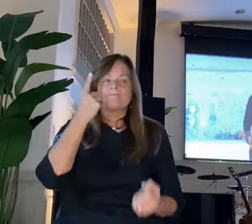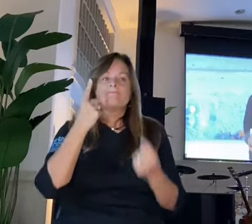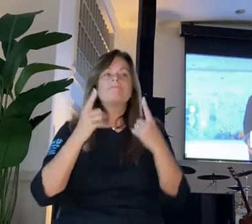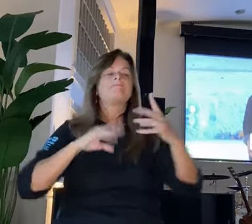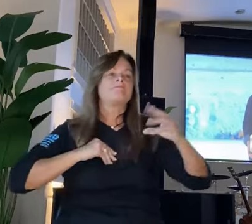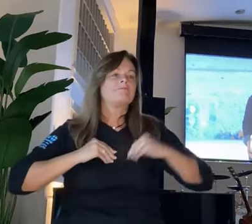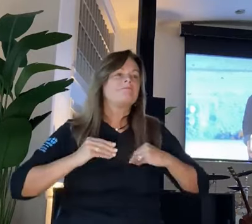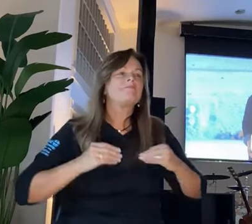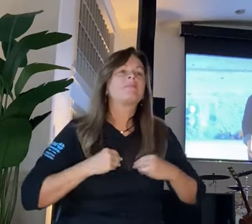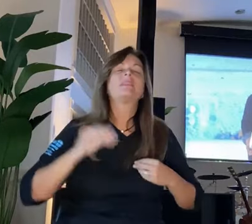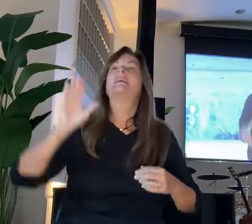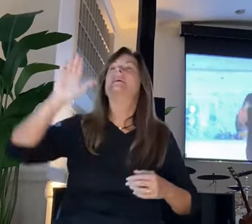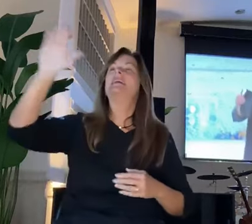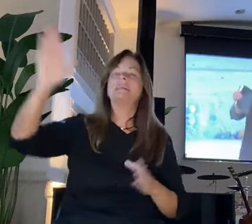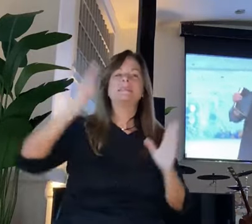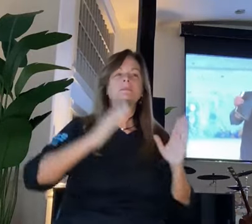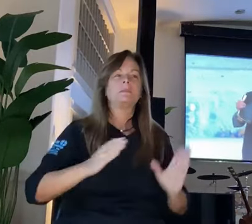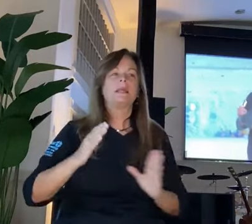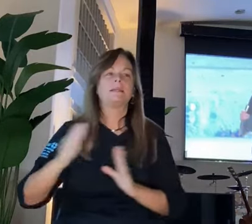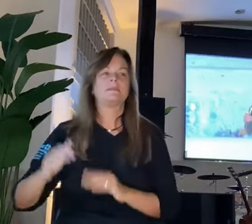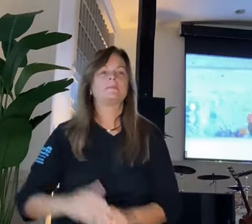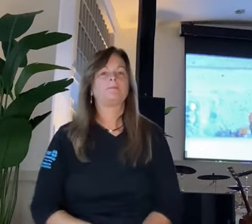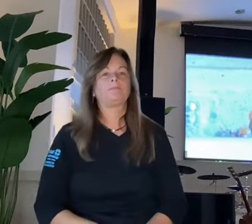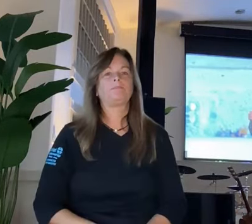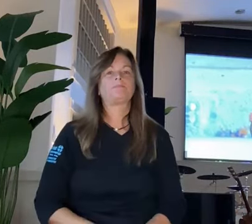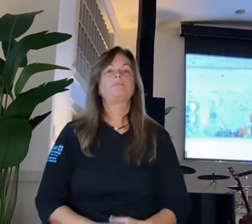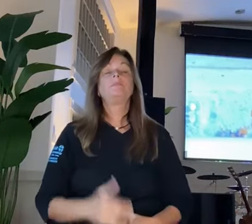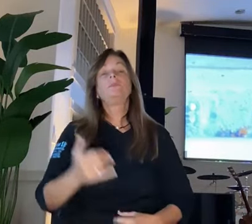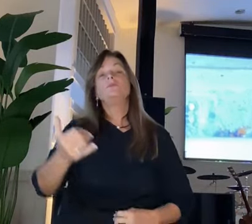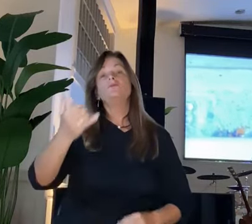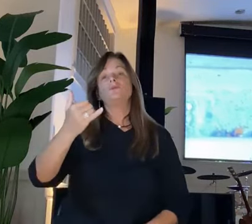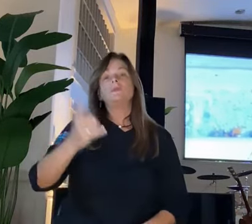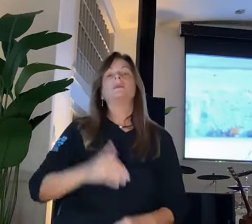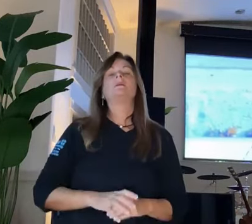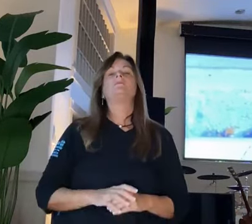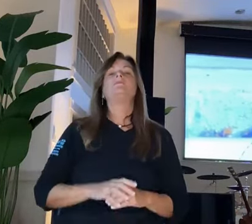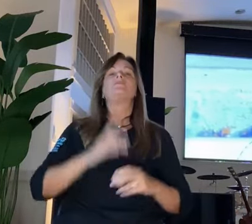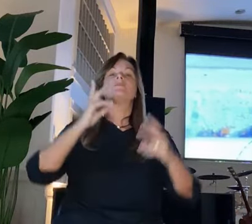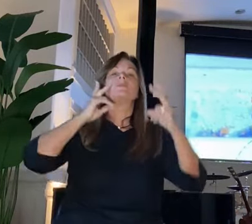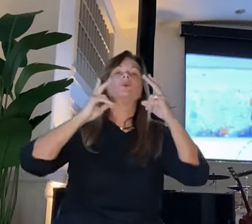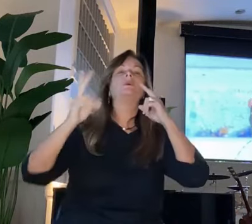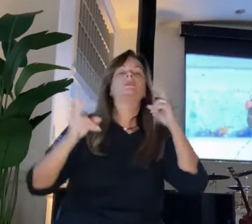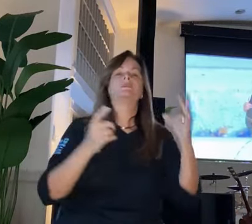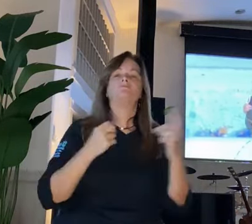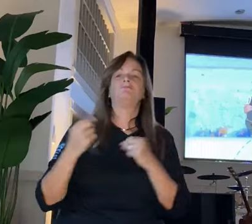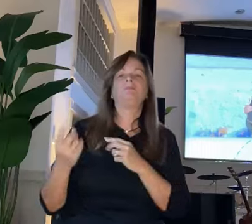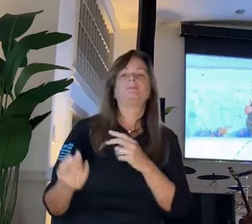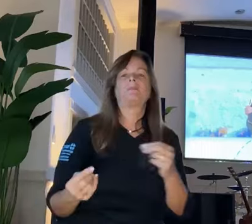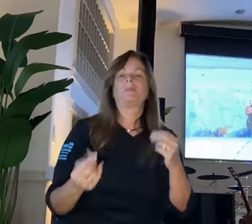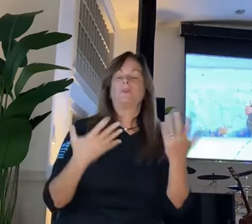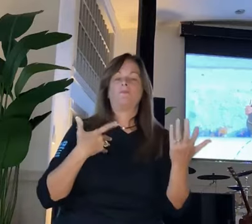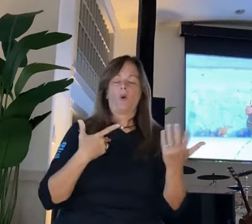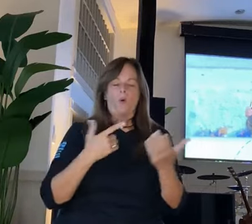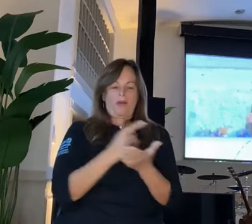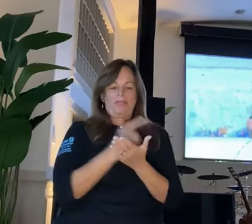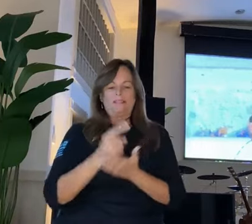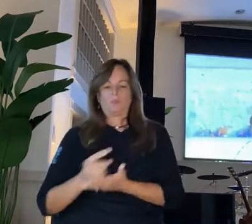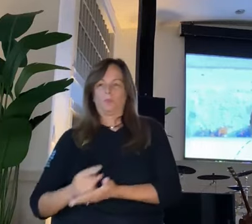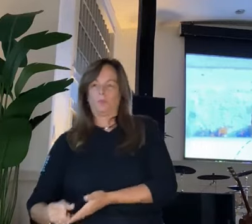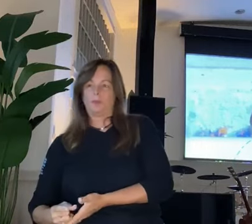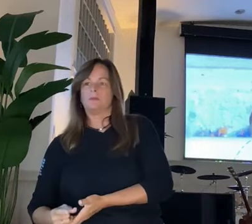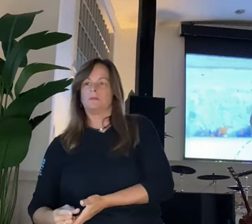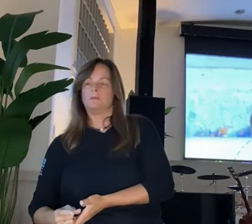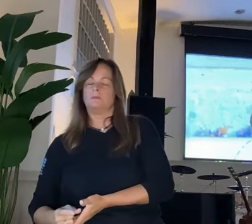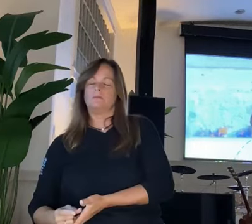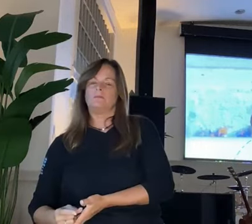life is all about. And the key verse for today is actually like an exclamation mark on the end of this series. It's